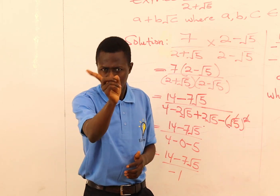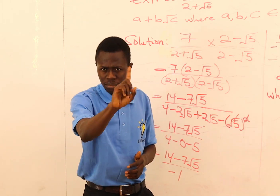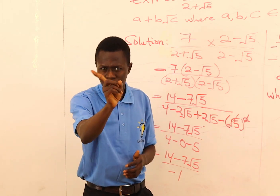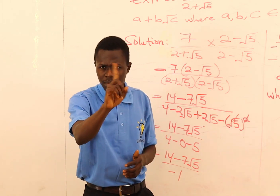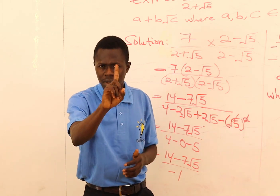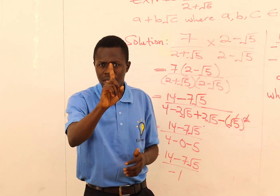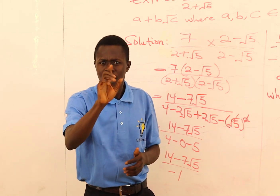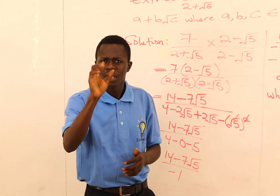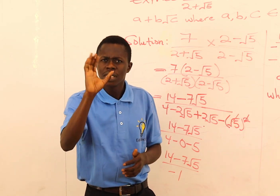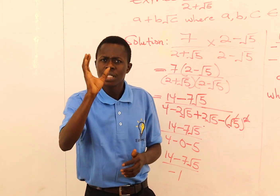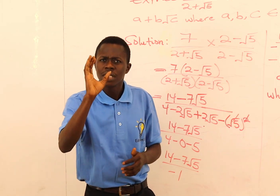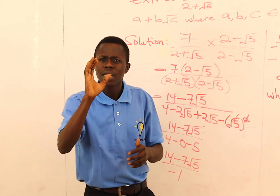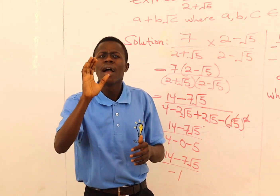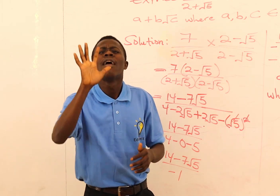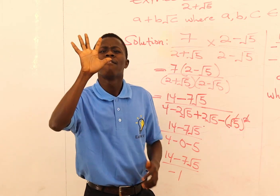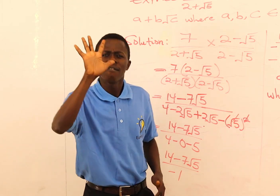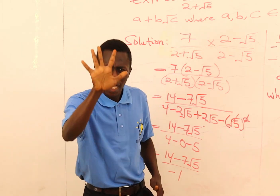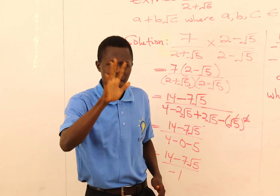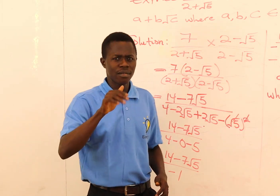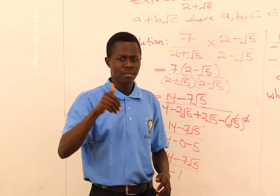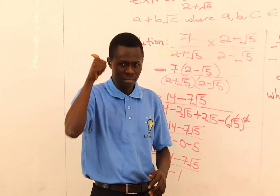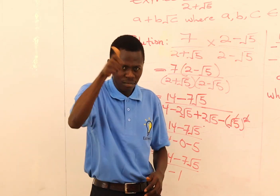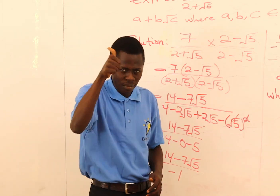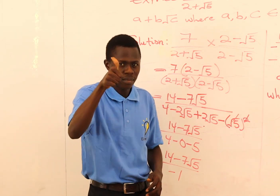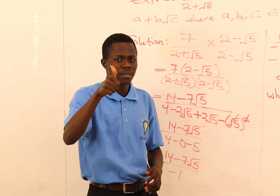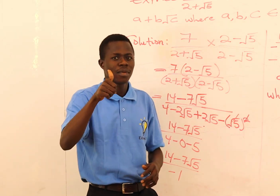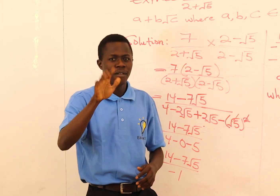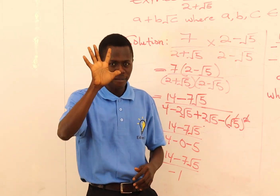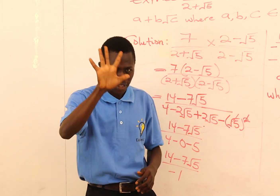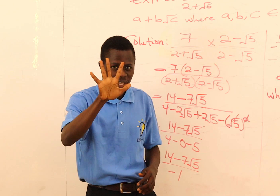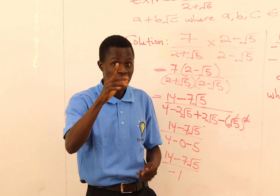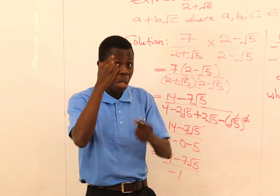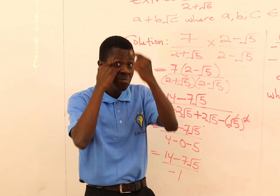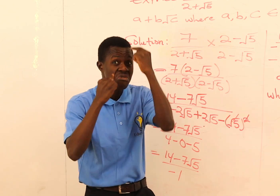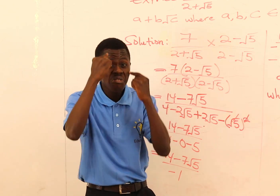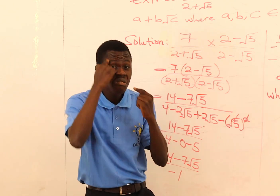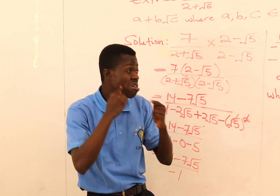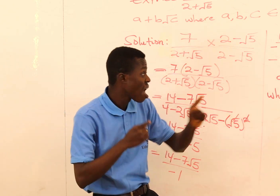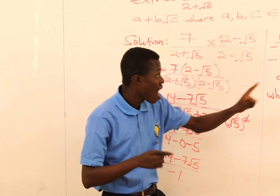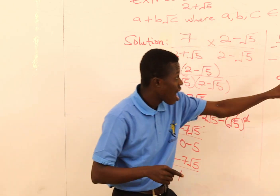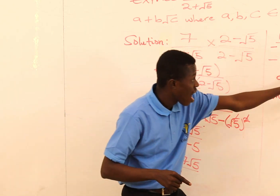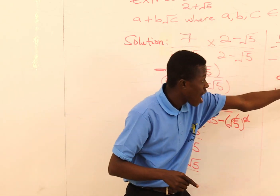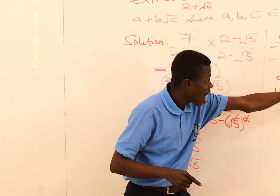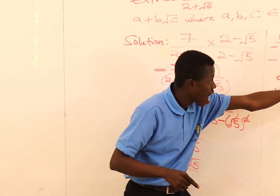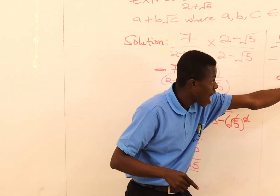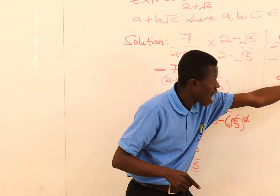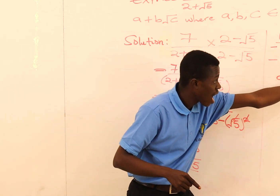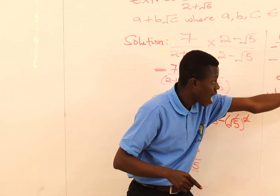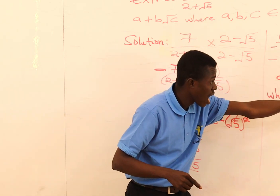No. Our C will be 5. Yes, 5. Because we see that the